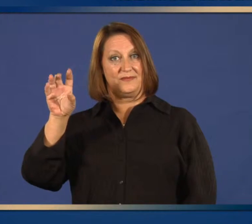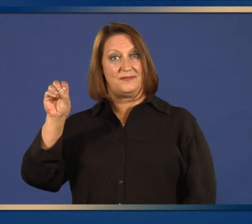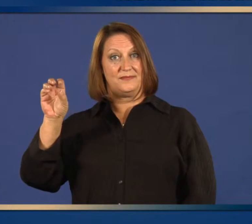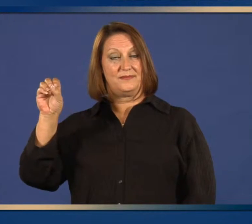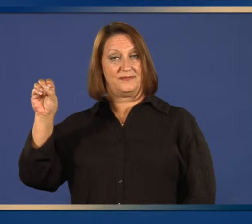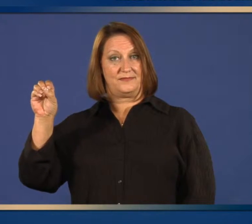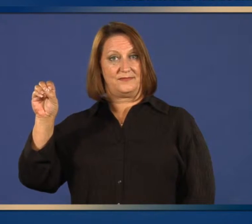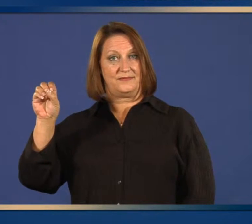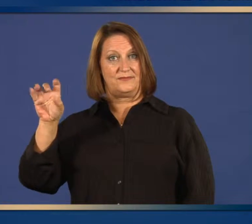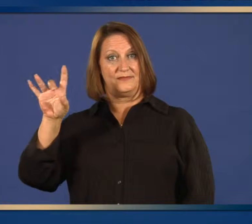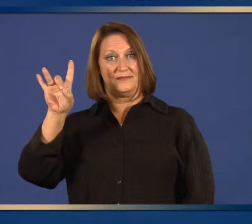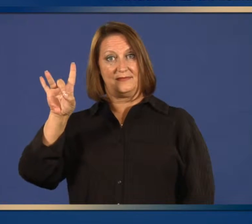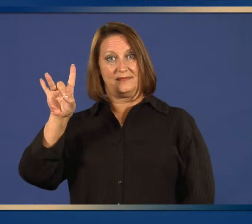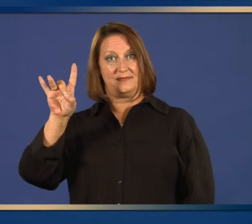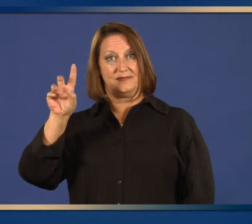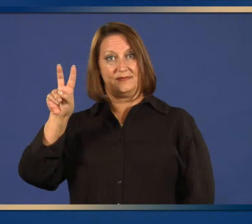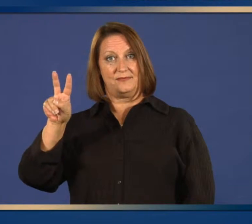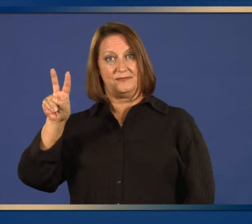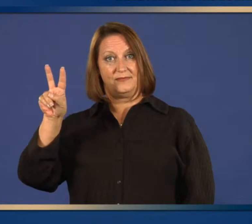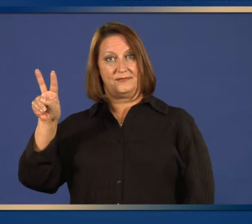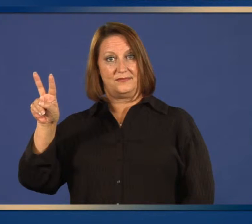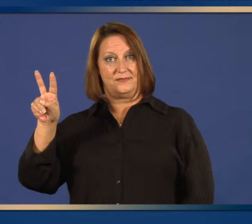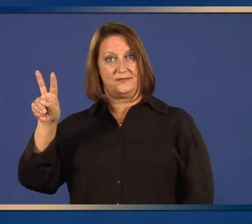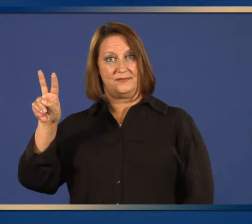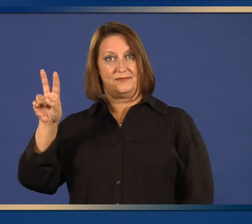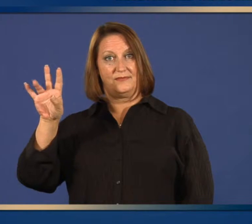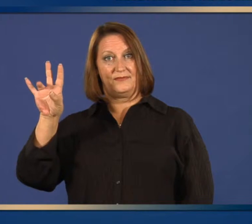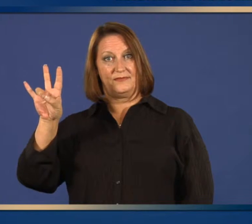or by calling